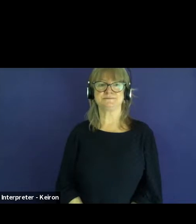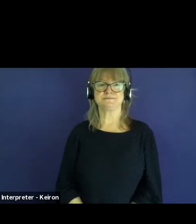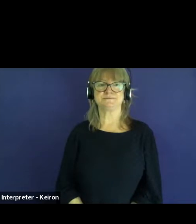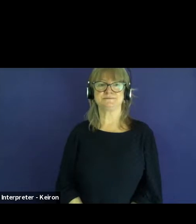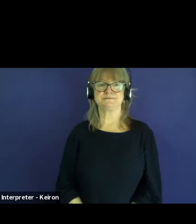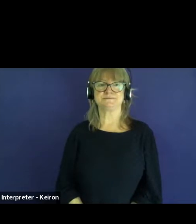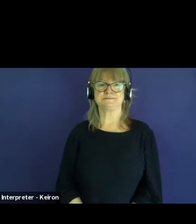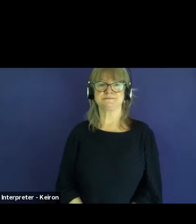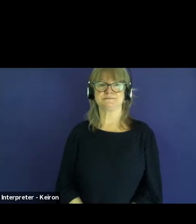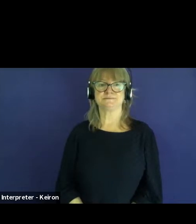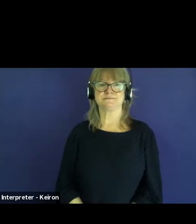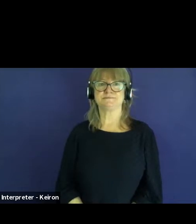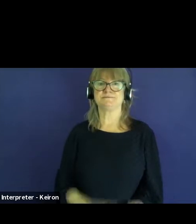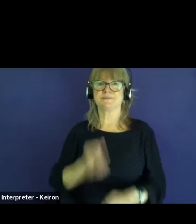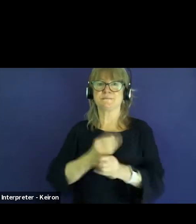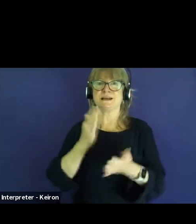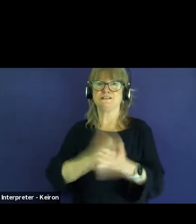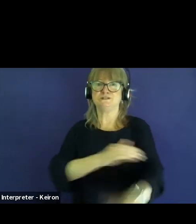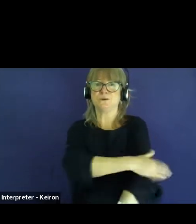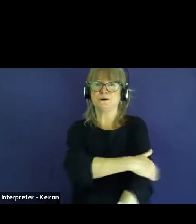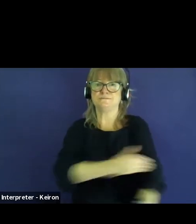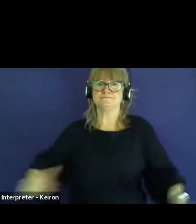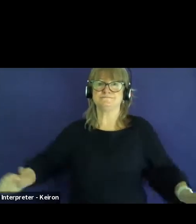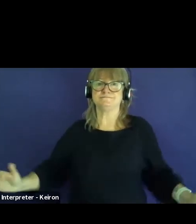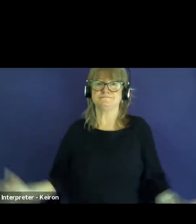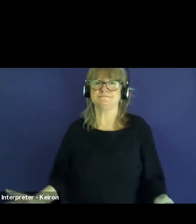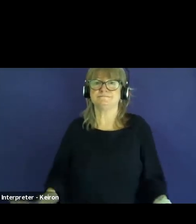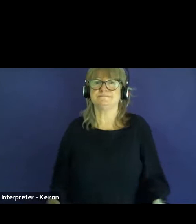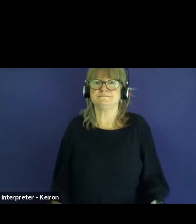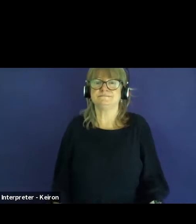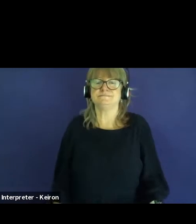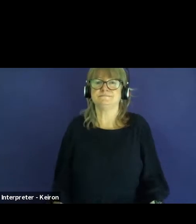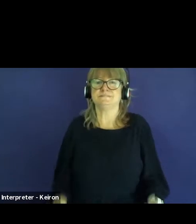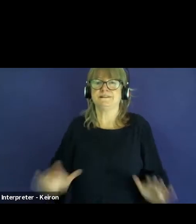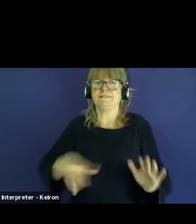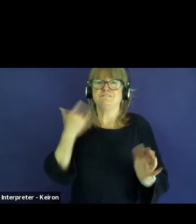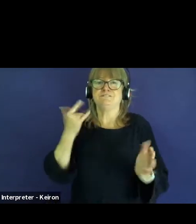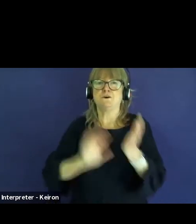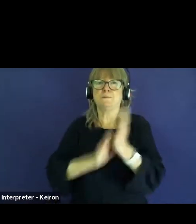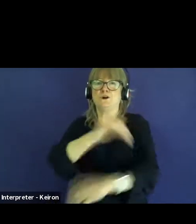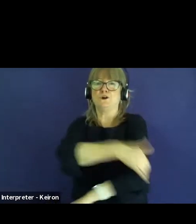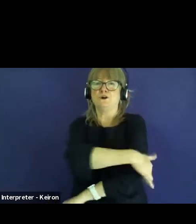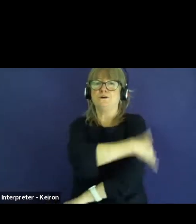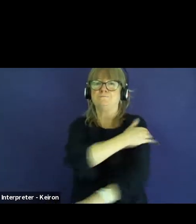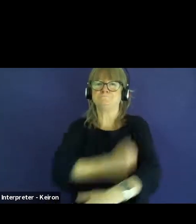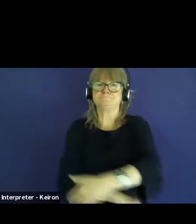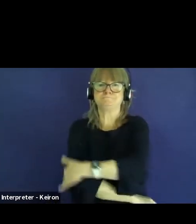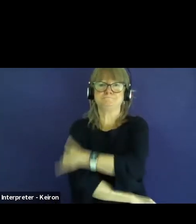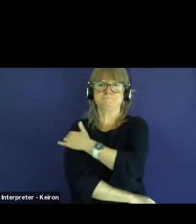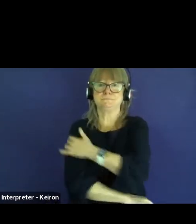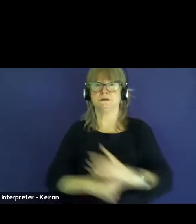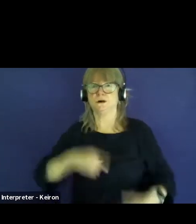Keep those elbows tucked, nice and tight. Feel the burn. I know I sure